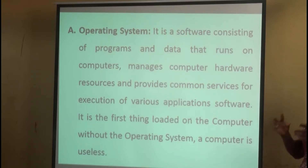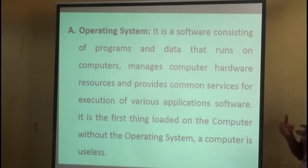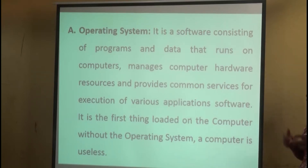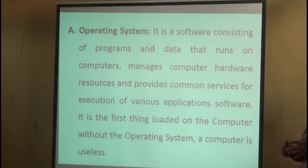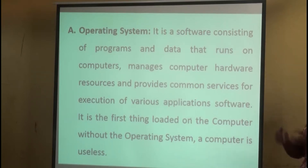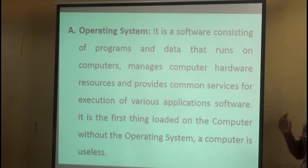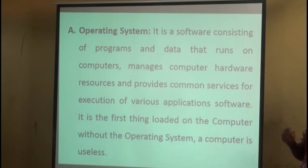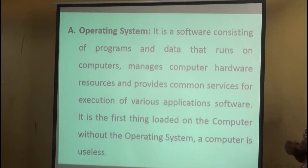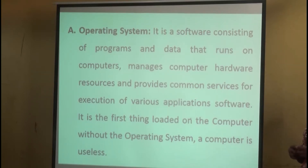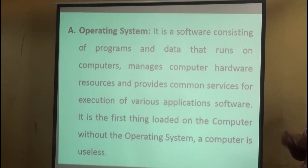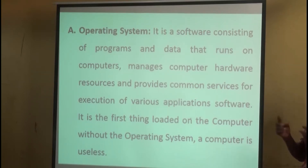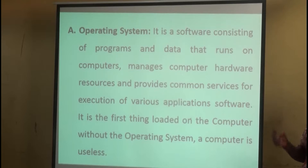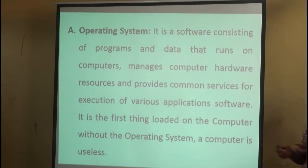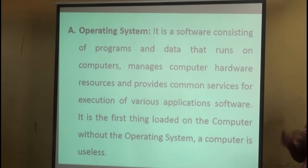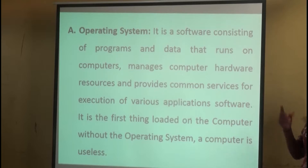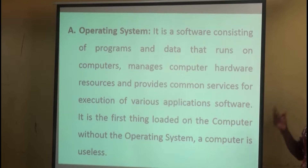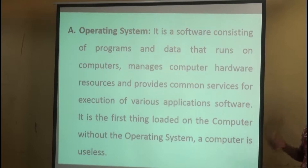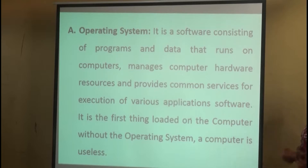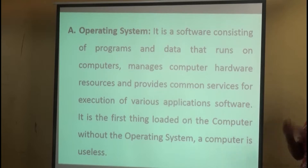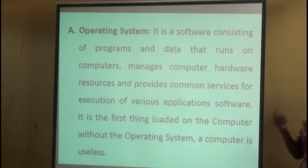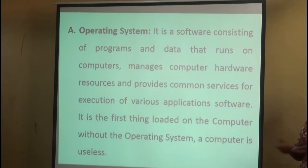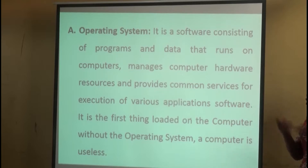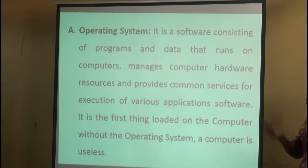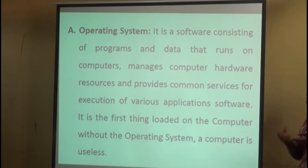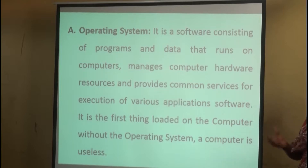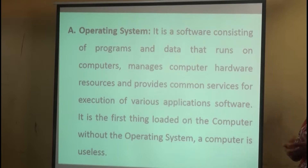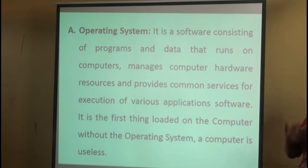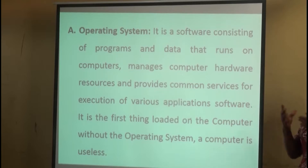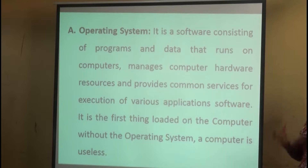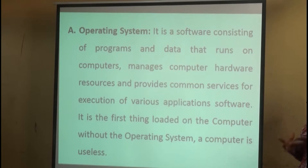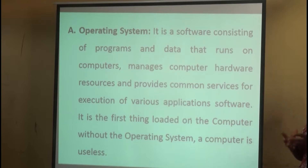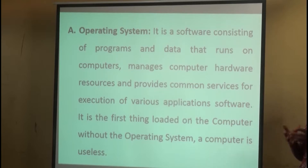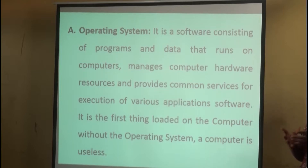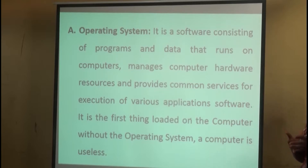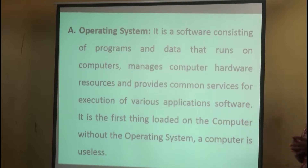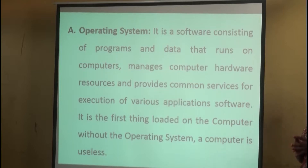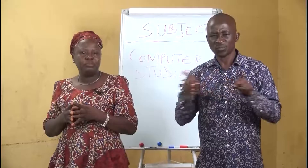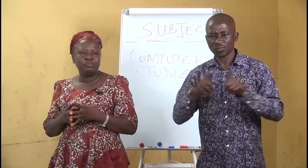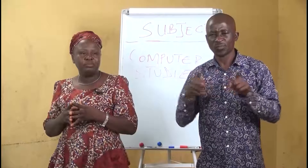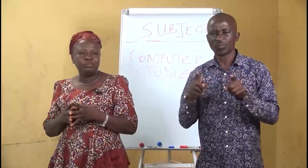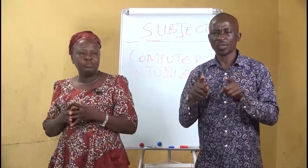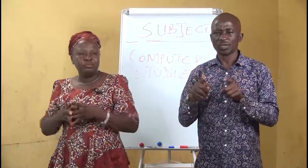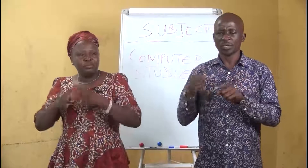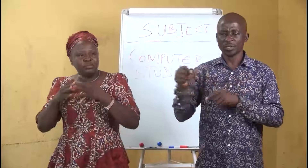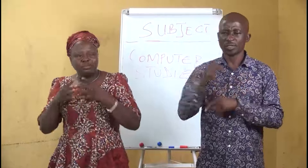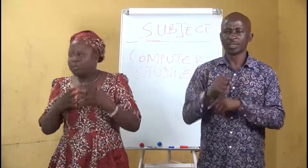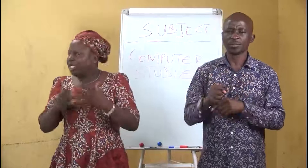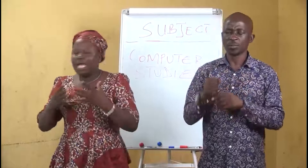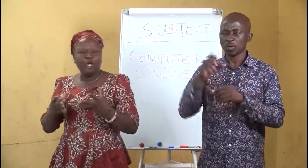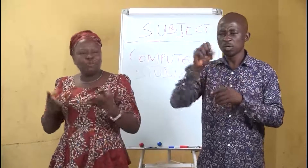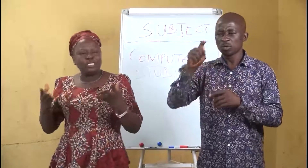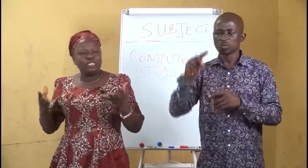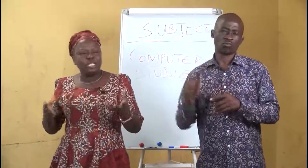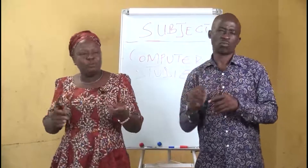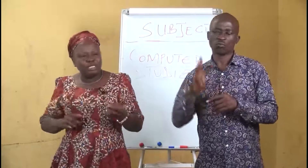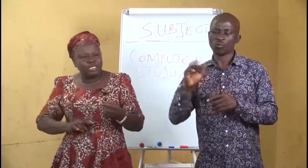and provides common services for each execution of various application software. Meaning that